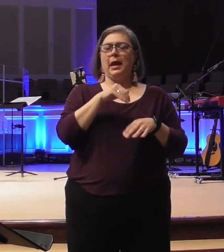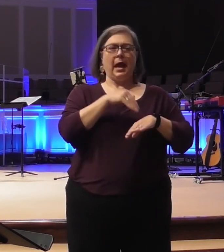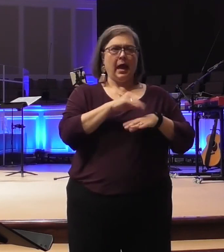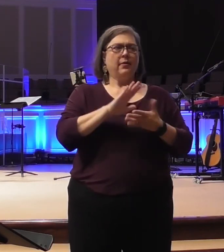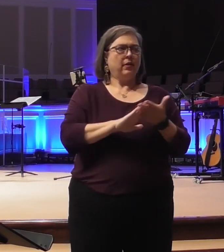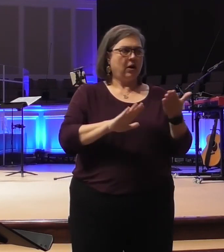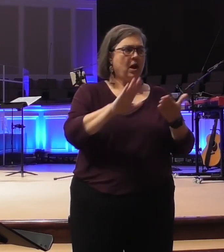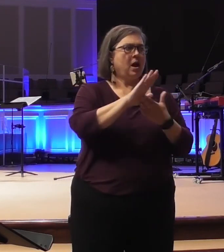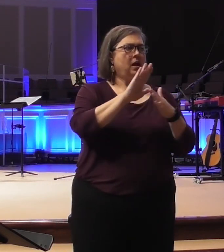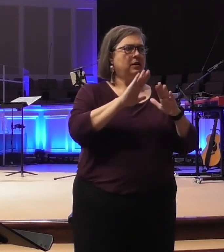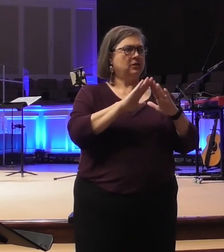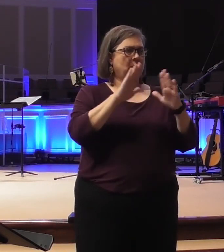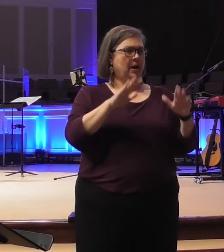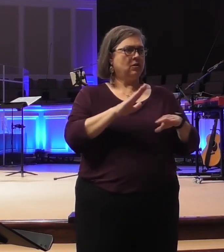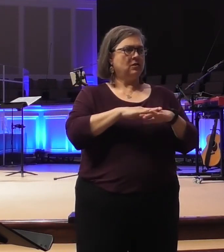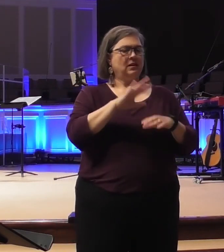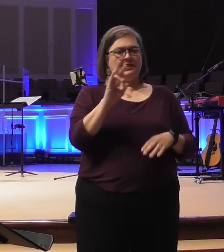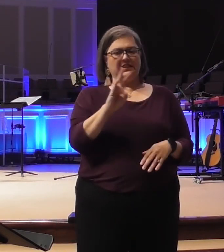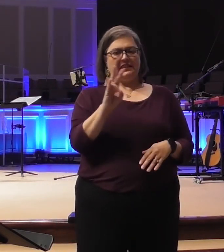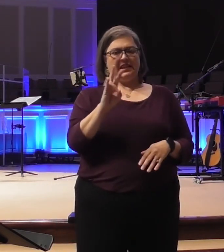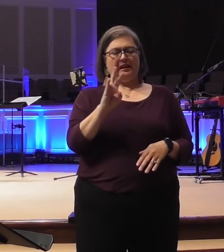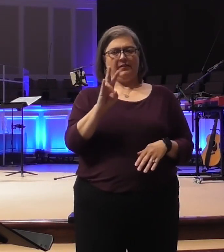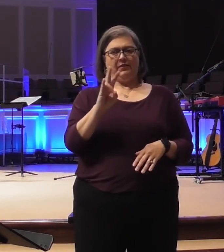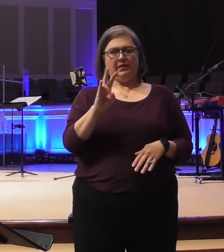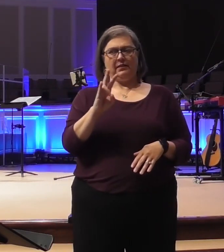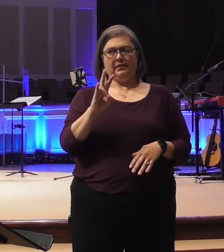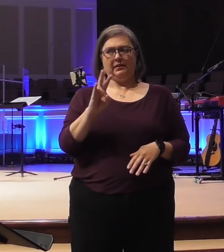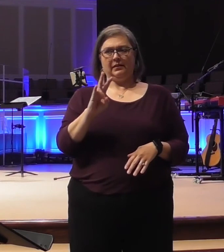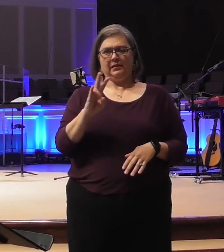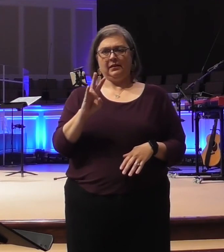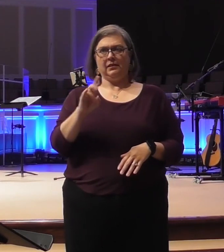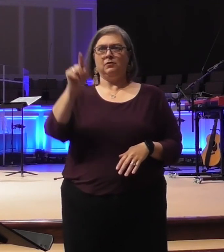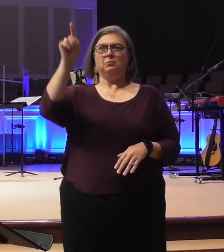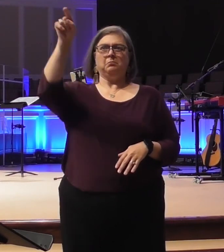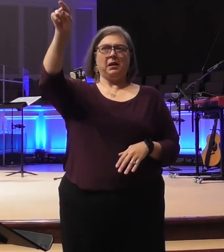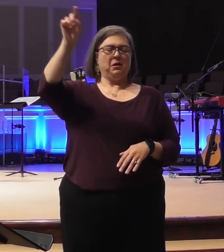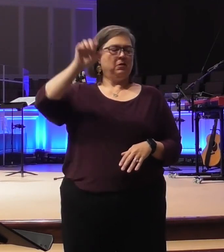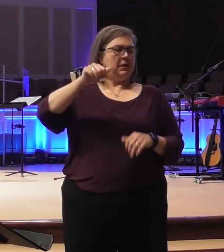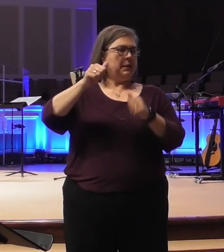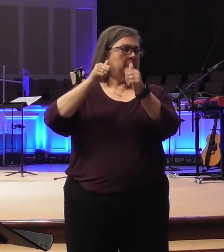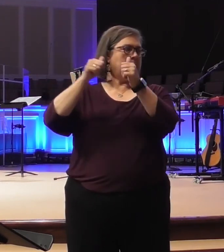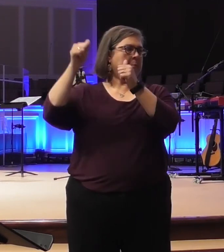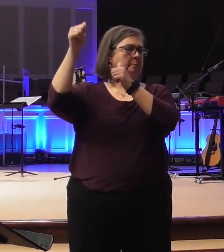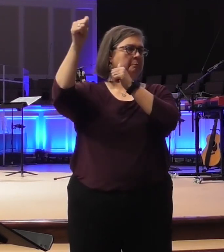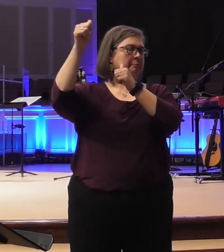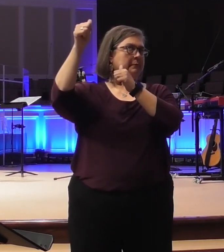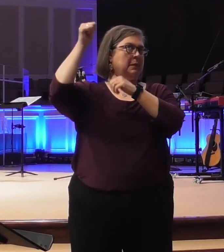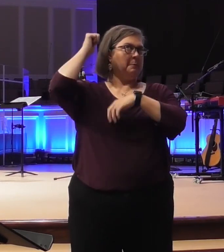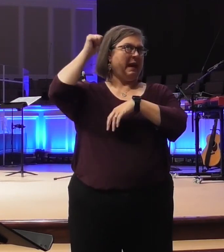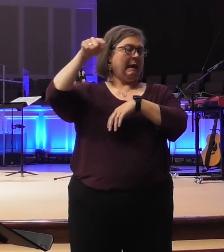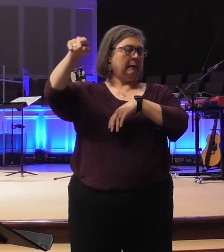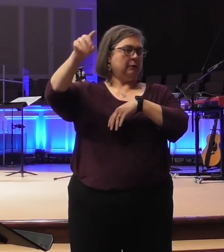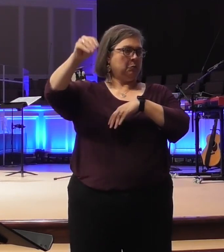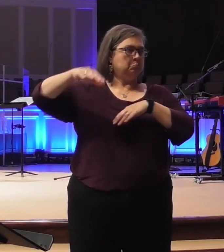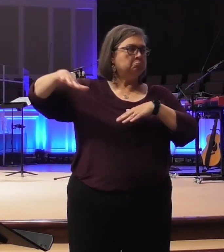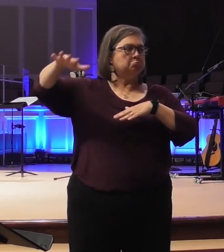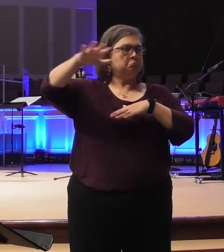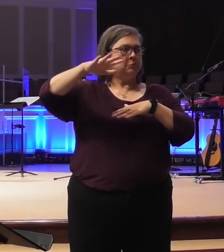which is at the back of the property, outside the parking lot here at the back of the property. So he'll start that on Sundays, next